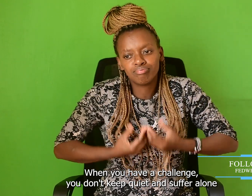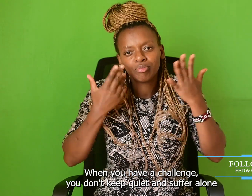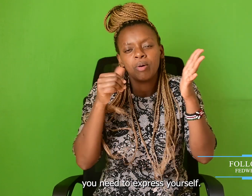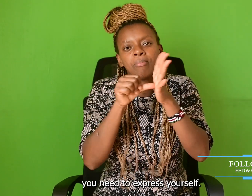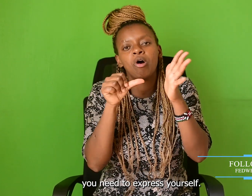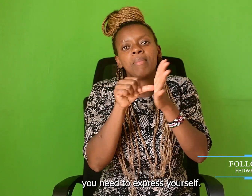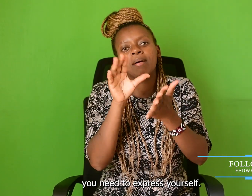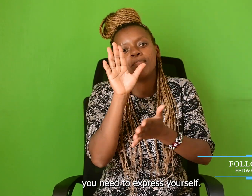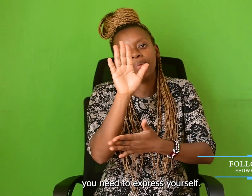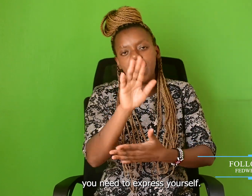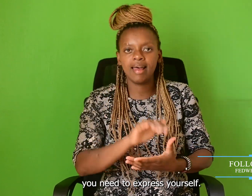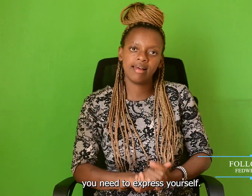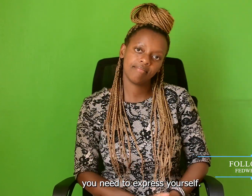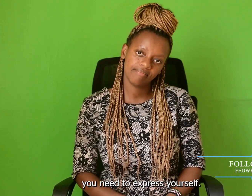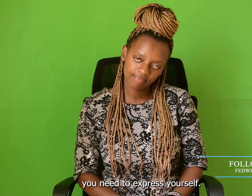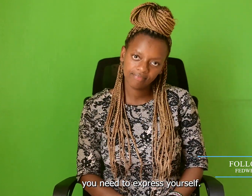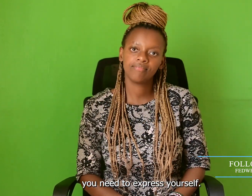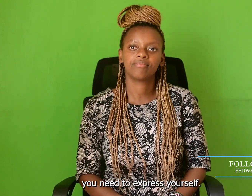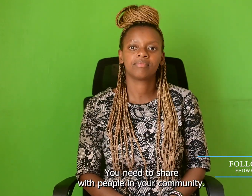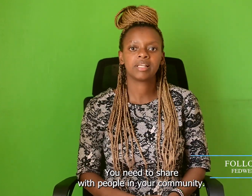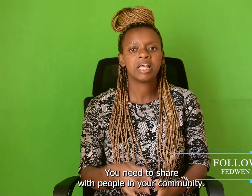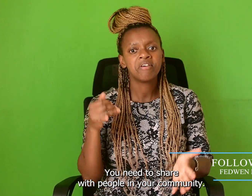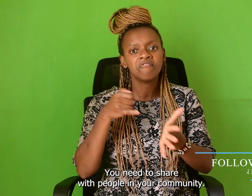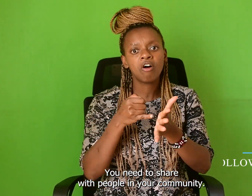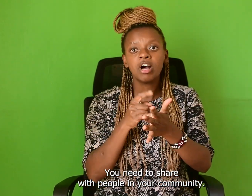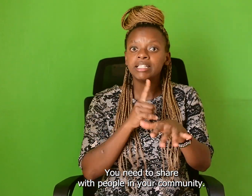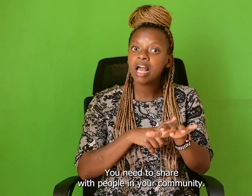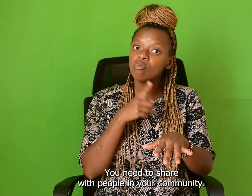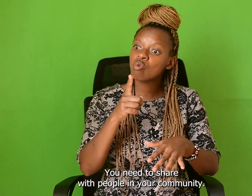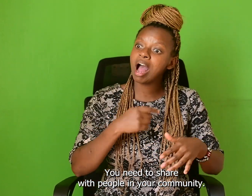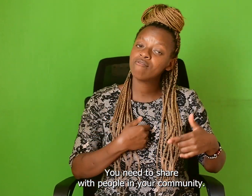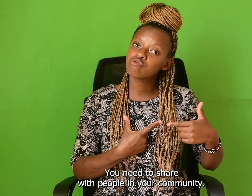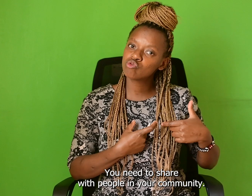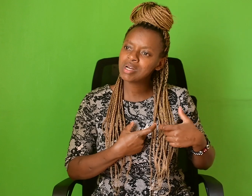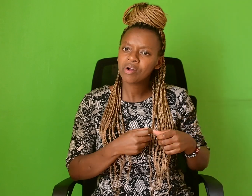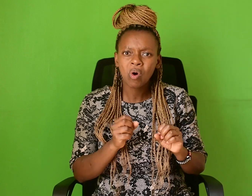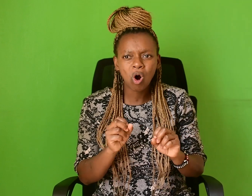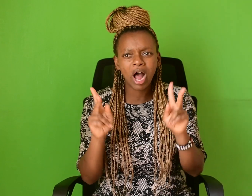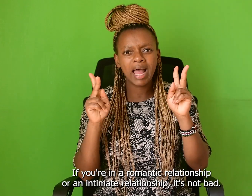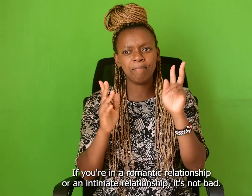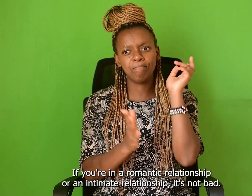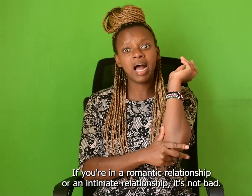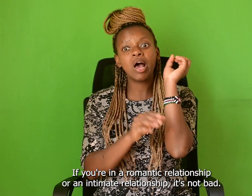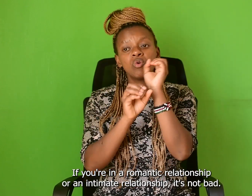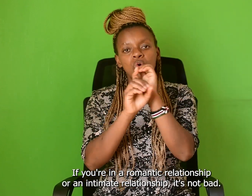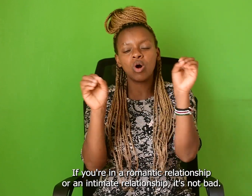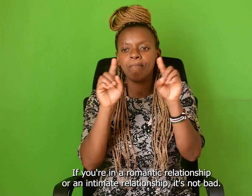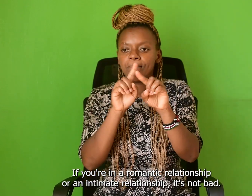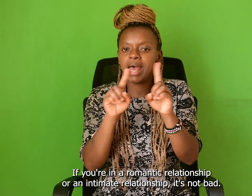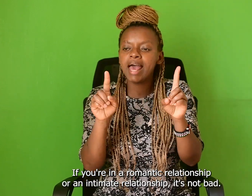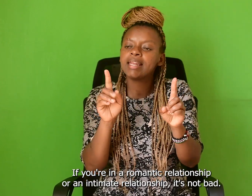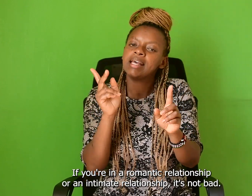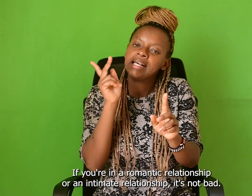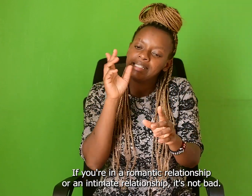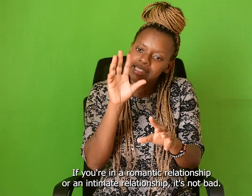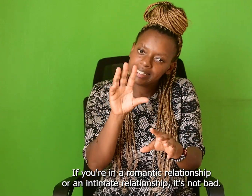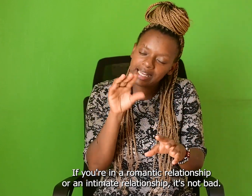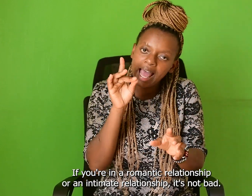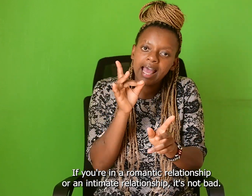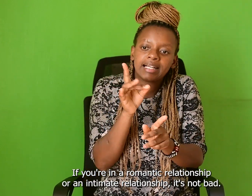suffer alone. You need to express yourself. You need to share with people in your community. If maybe you're in a romantic relationship or an intimate relationship, it's